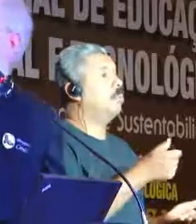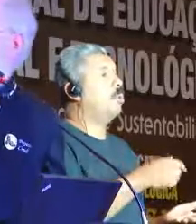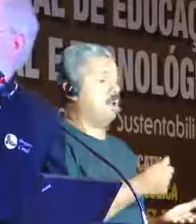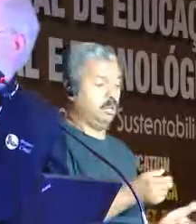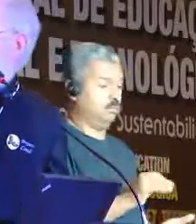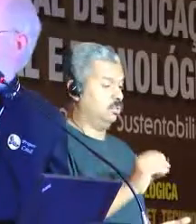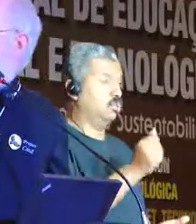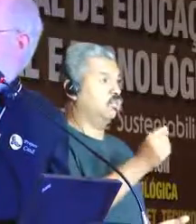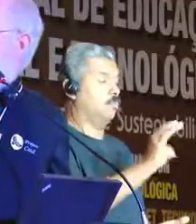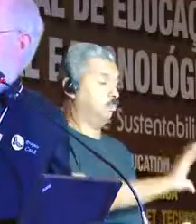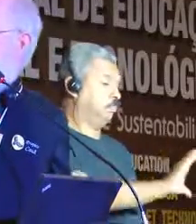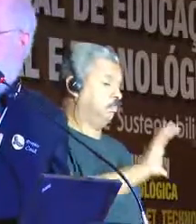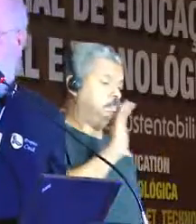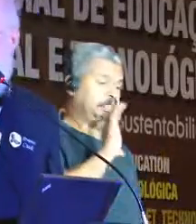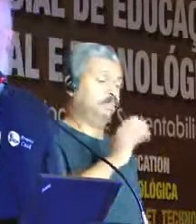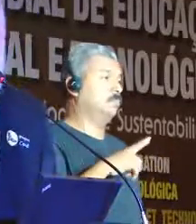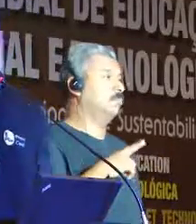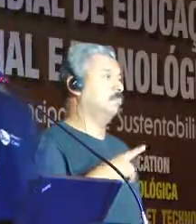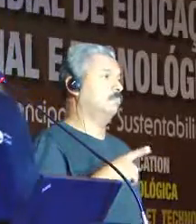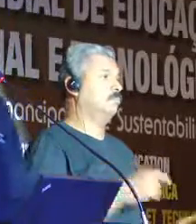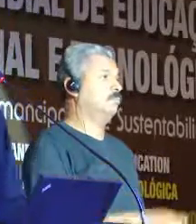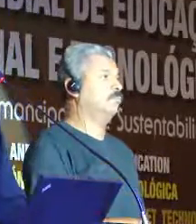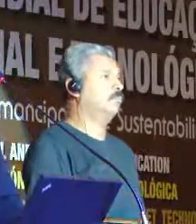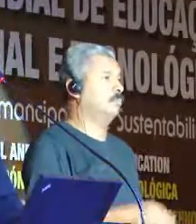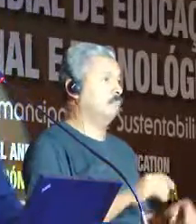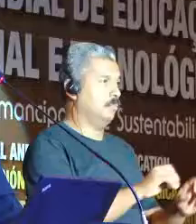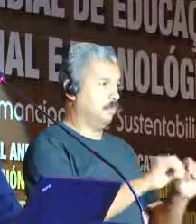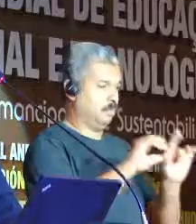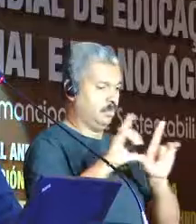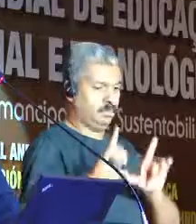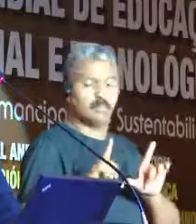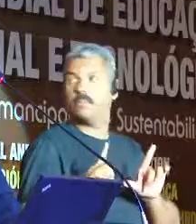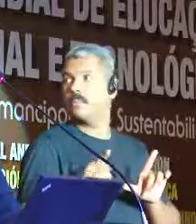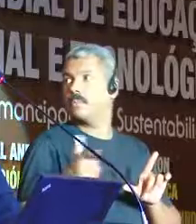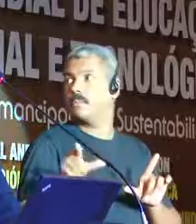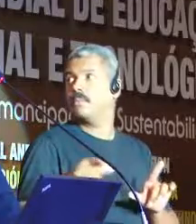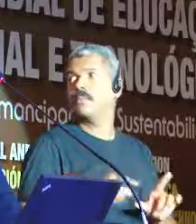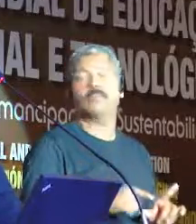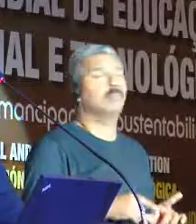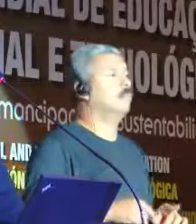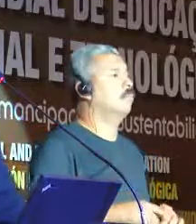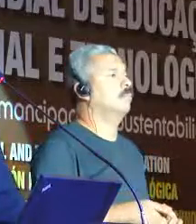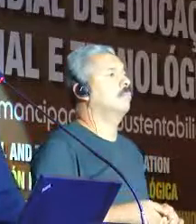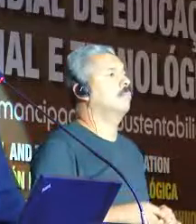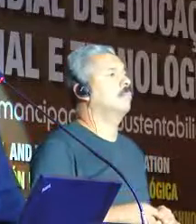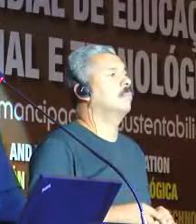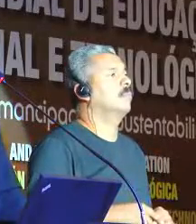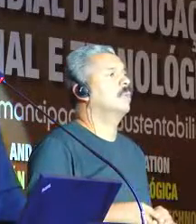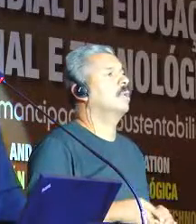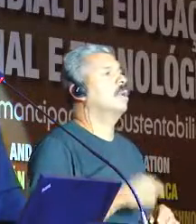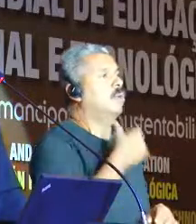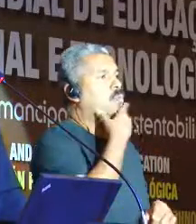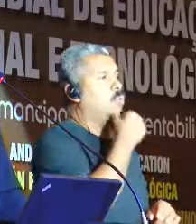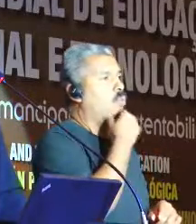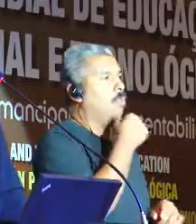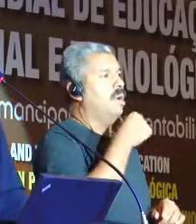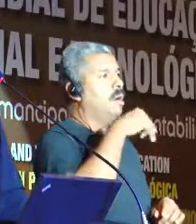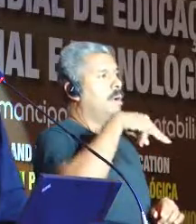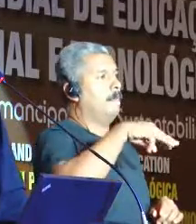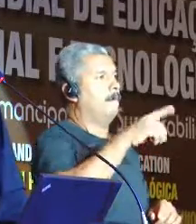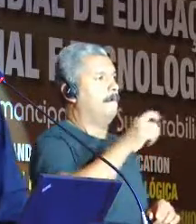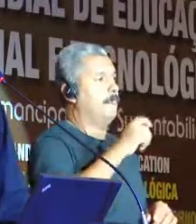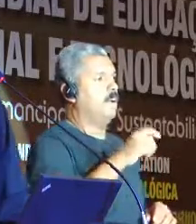The person in the black and white photo, his name is Mark Spencer. At the age